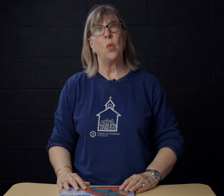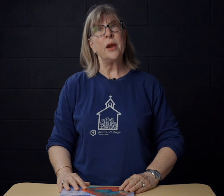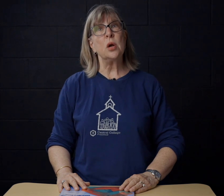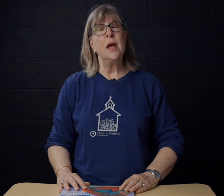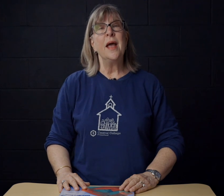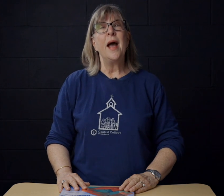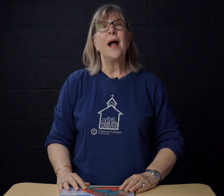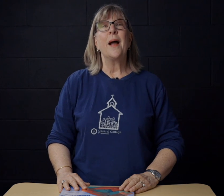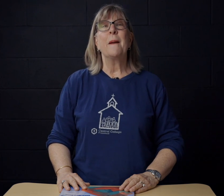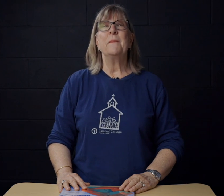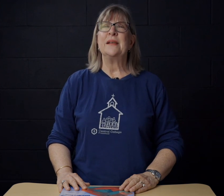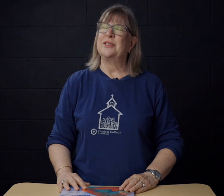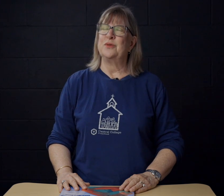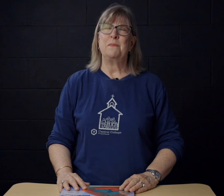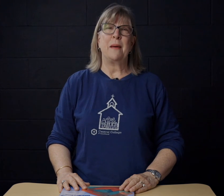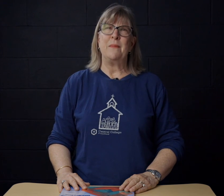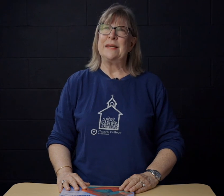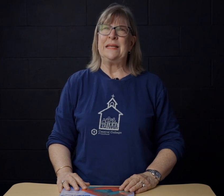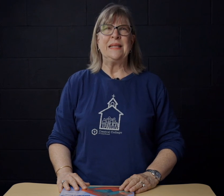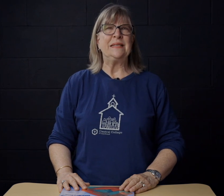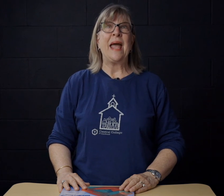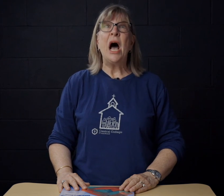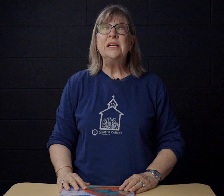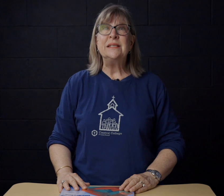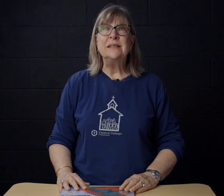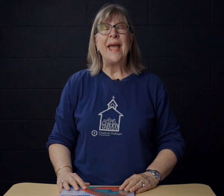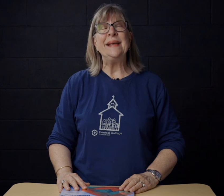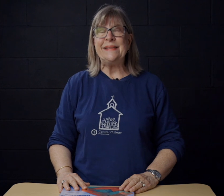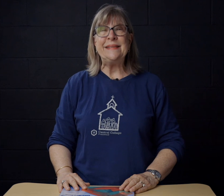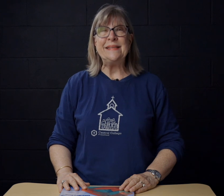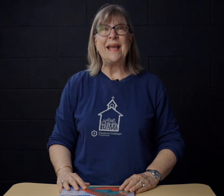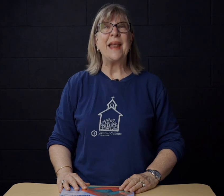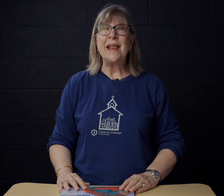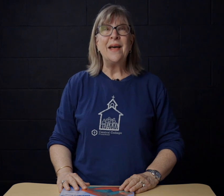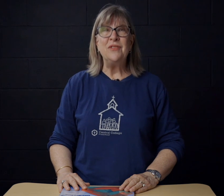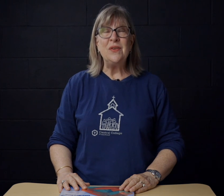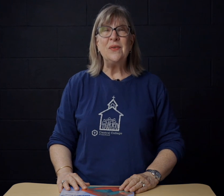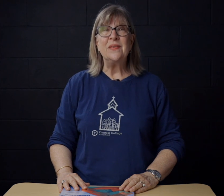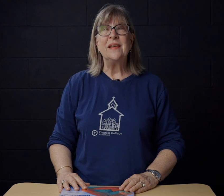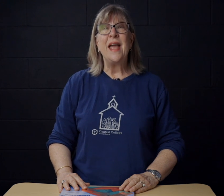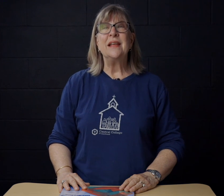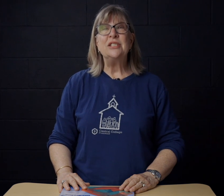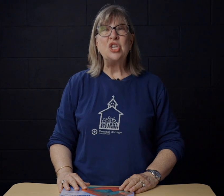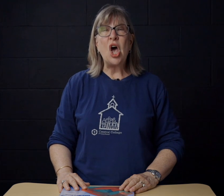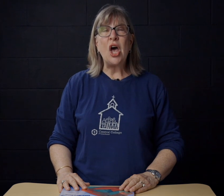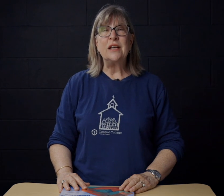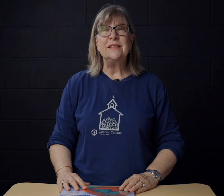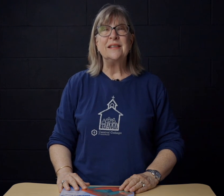water. But it's those mommy medicine things like hugs and kisses and I love yous and songs